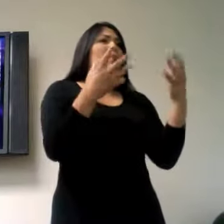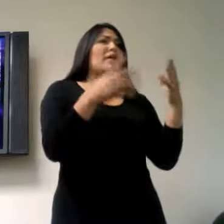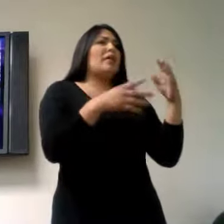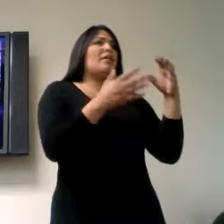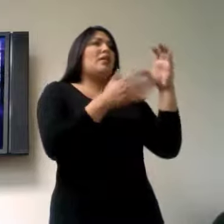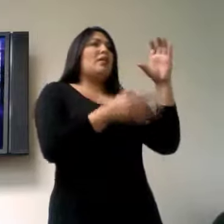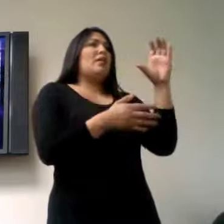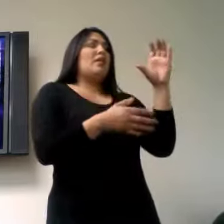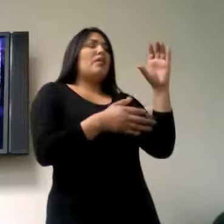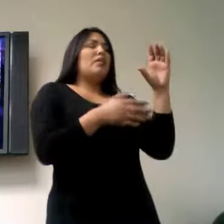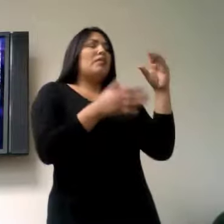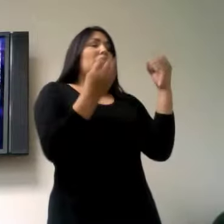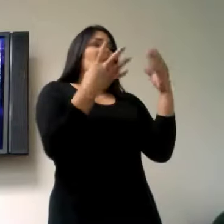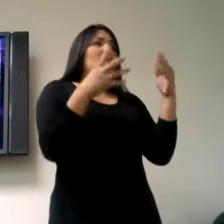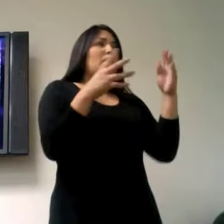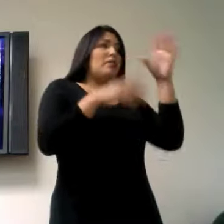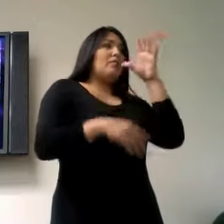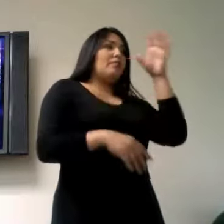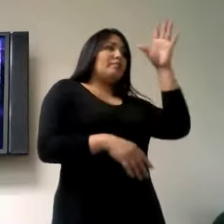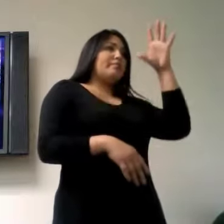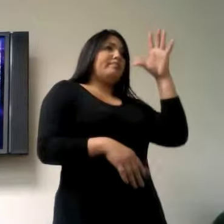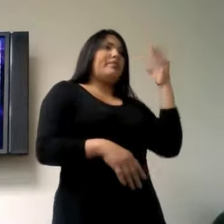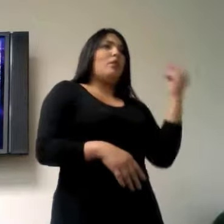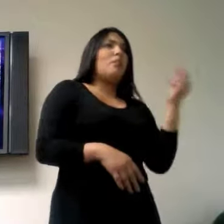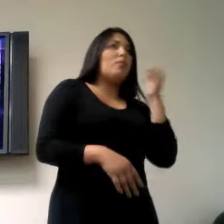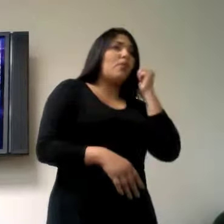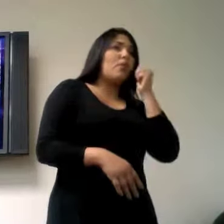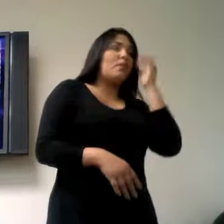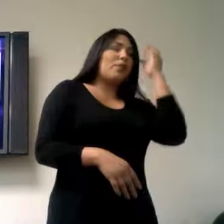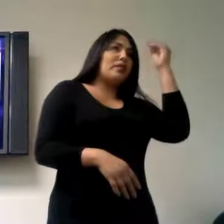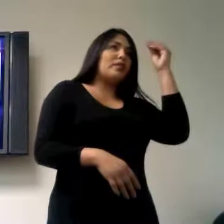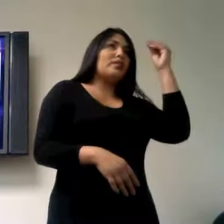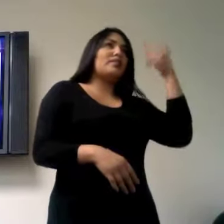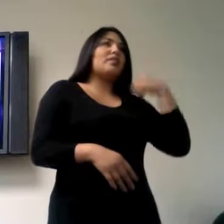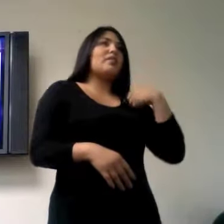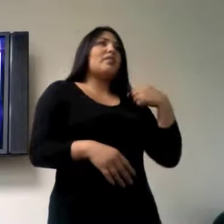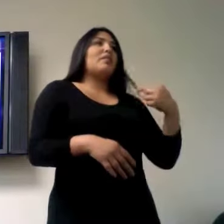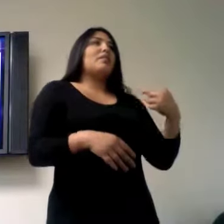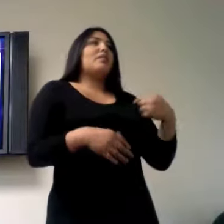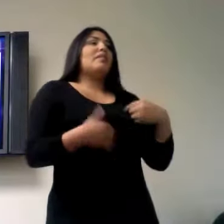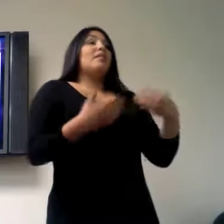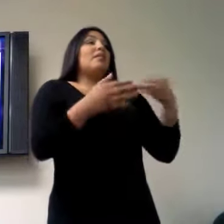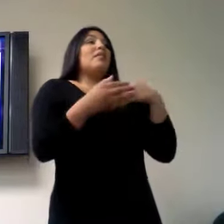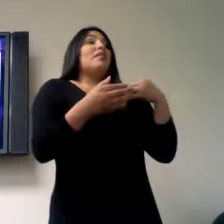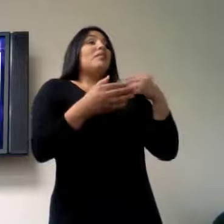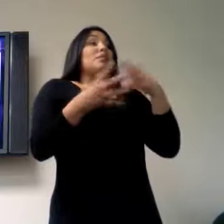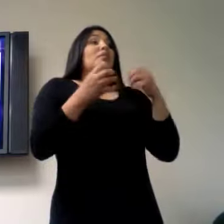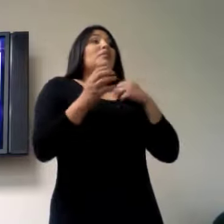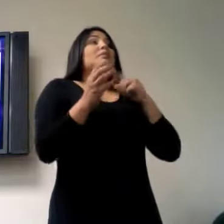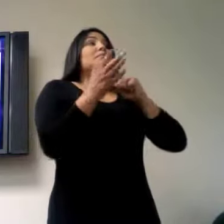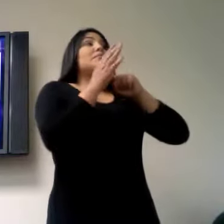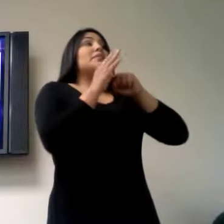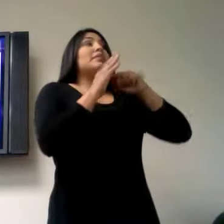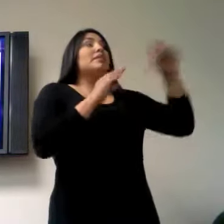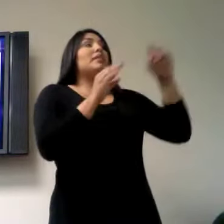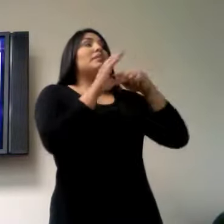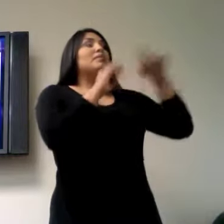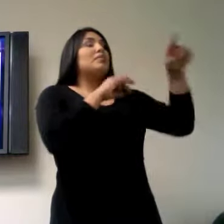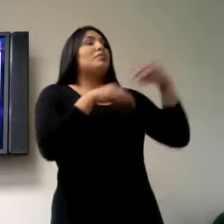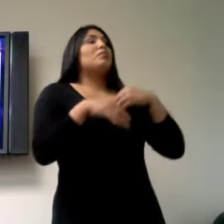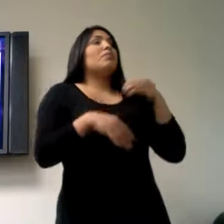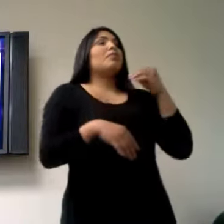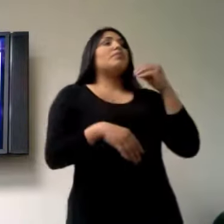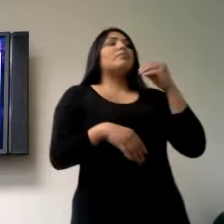avail themselves of the opportunity, and I would like to send home some pictures myself." Nonetheless, with thousands of prisoners under